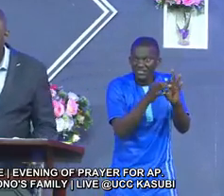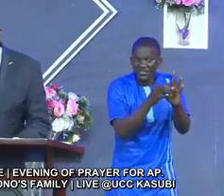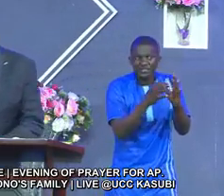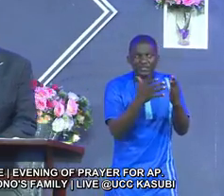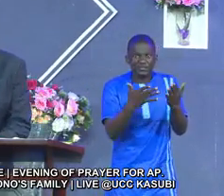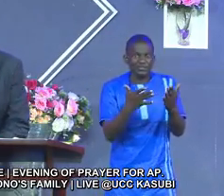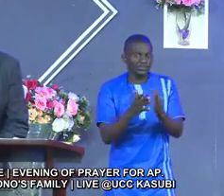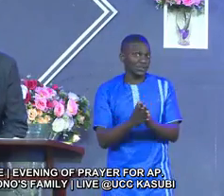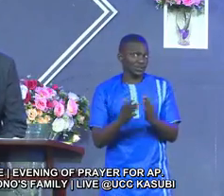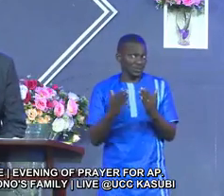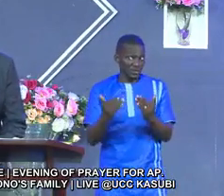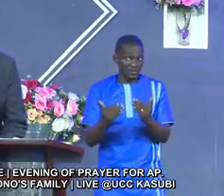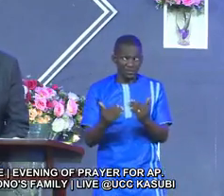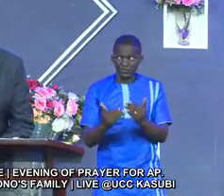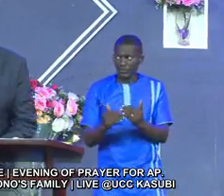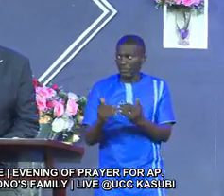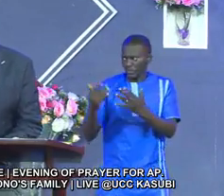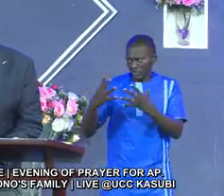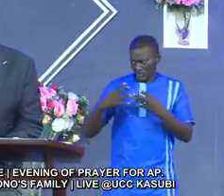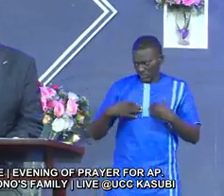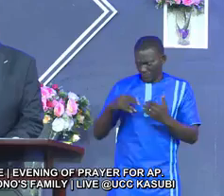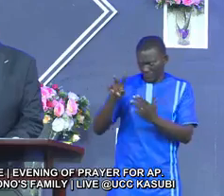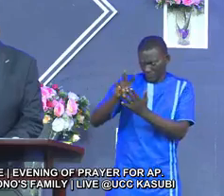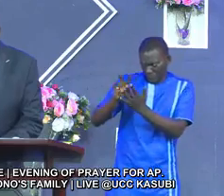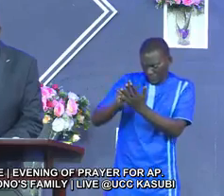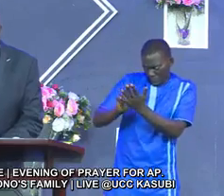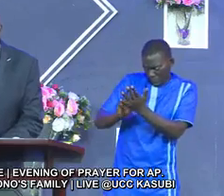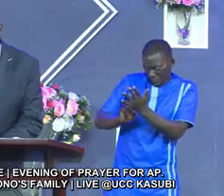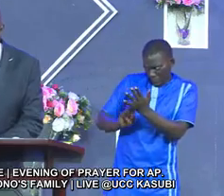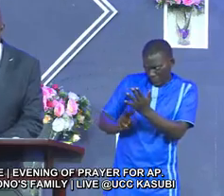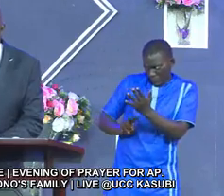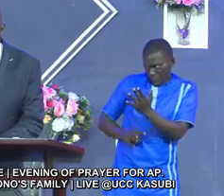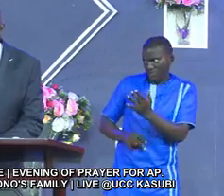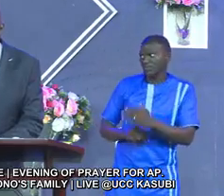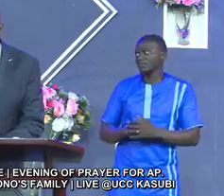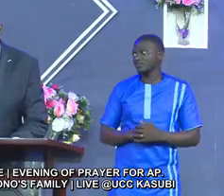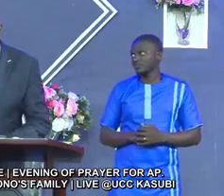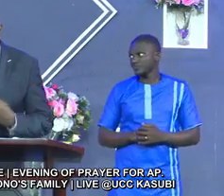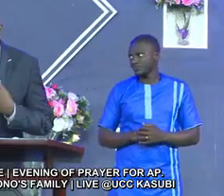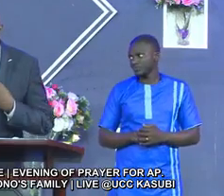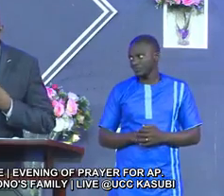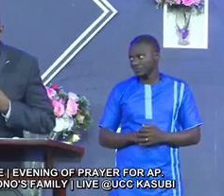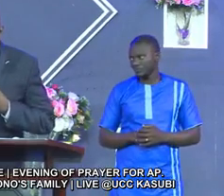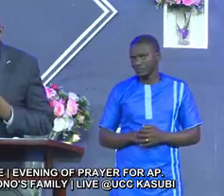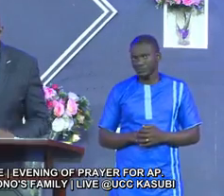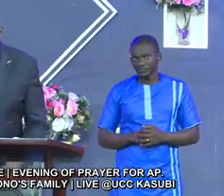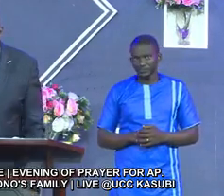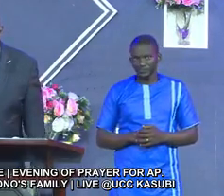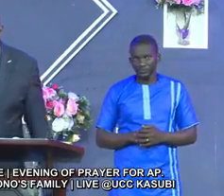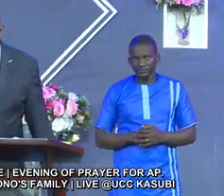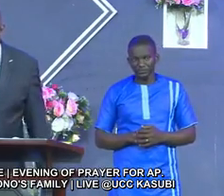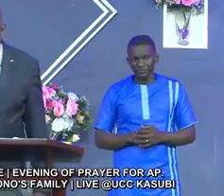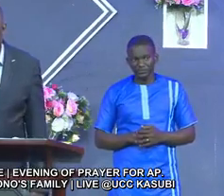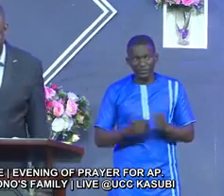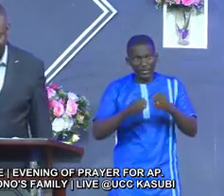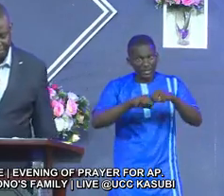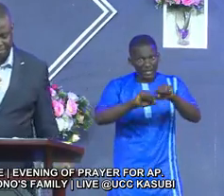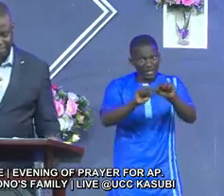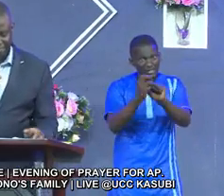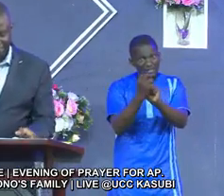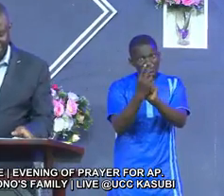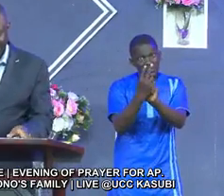let's allow the reader to read until verse 11. Acts